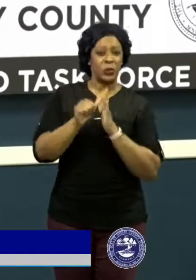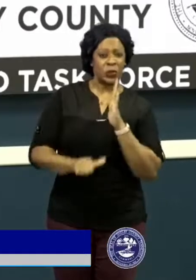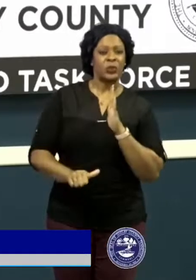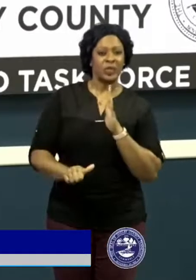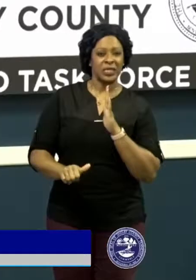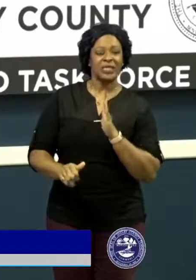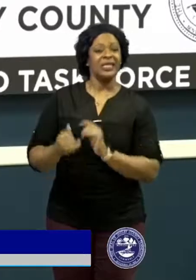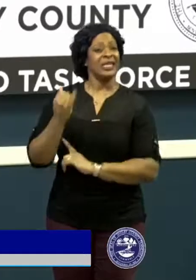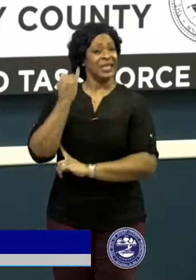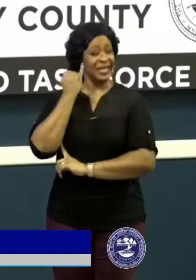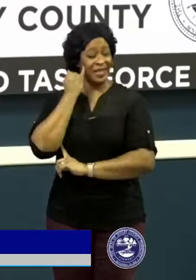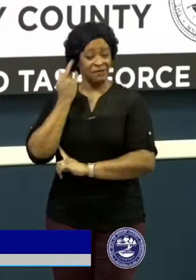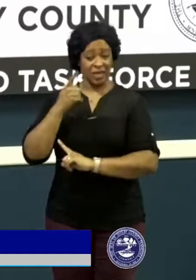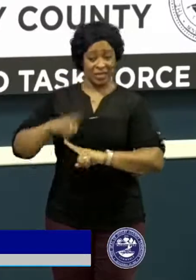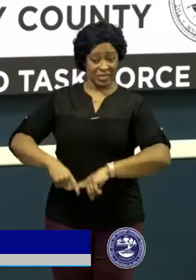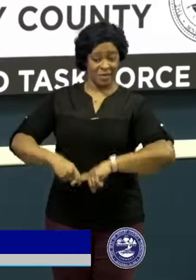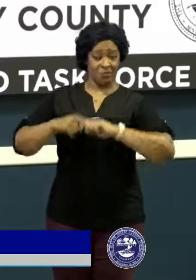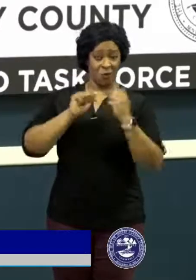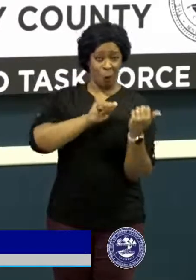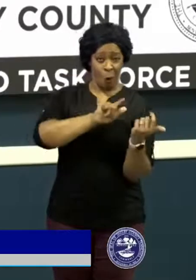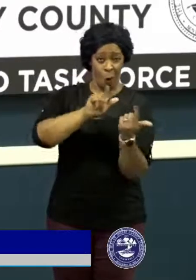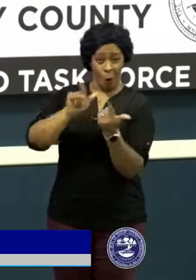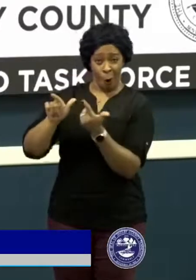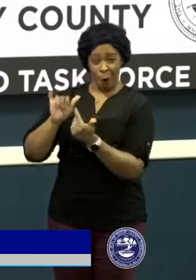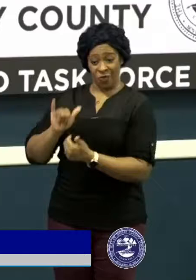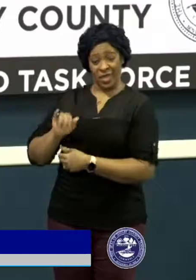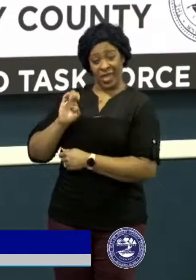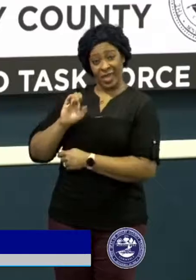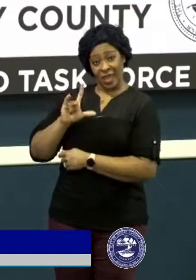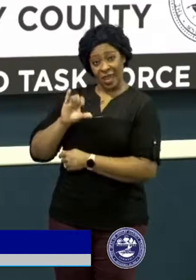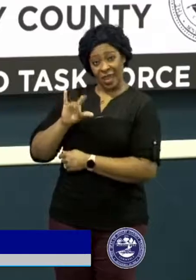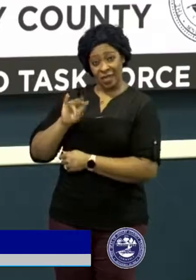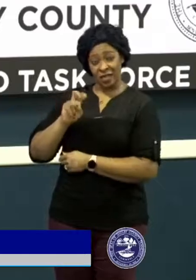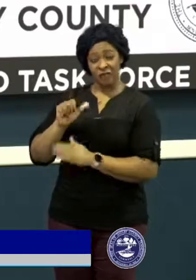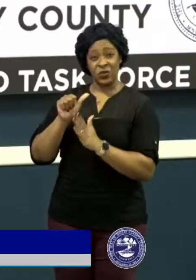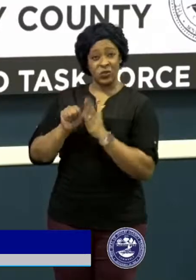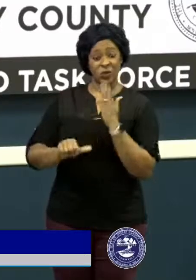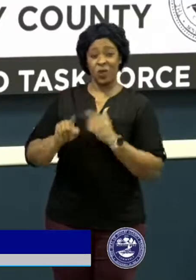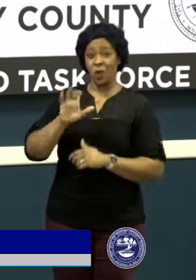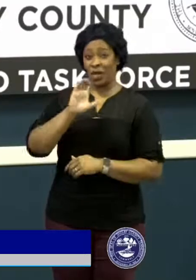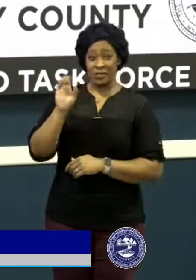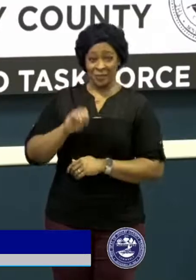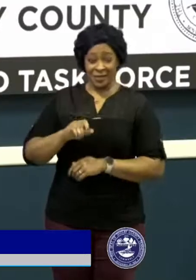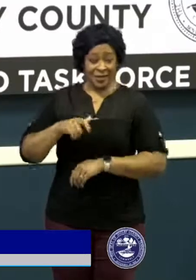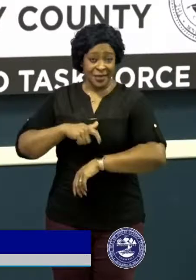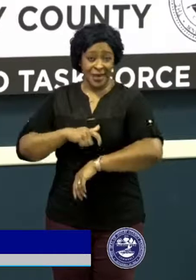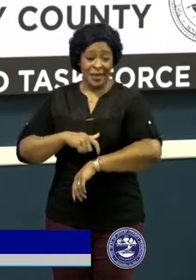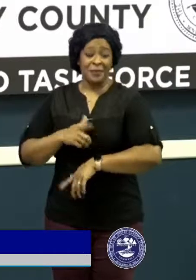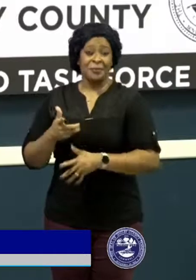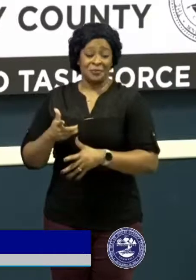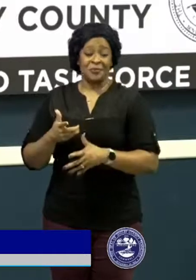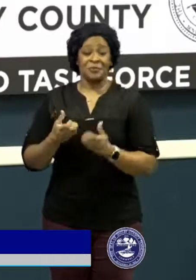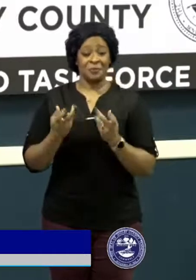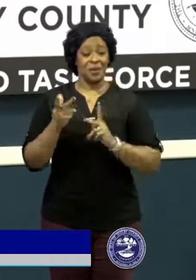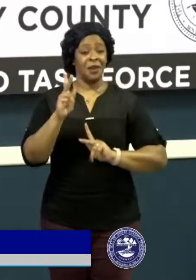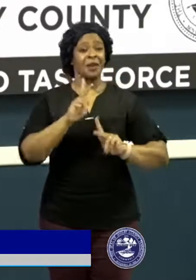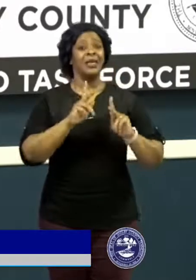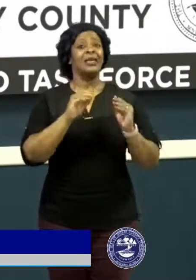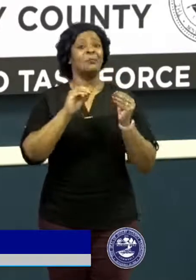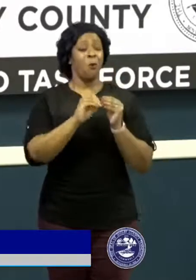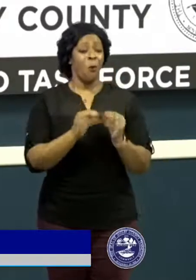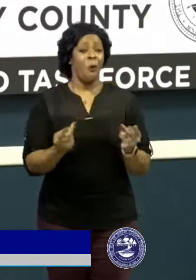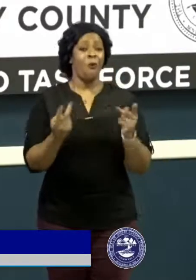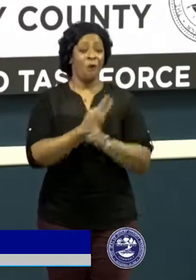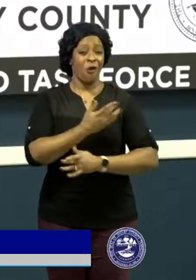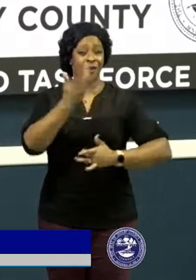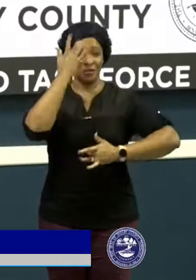if I was to say that they suspended all elective surgeries 100% of the time, you would have many other critically sick